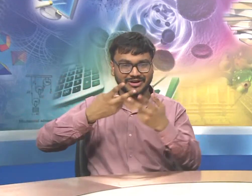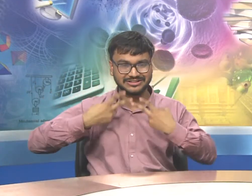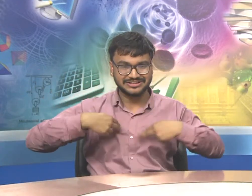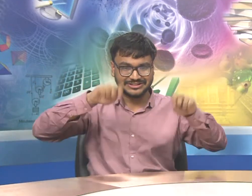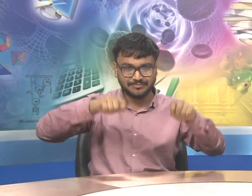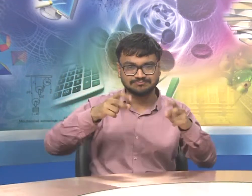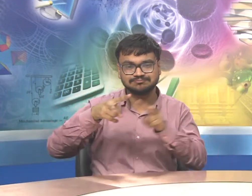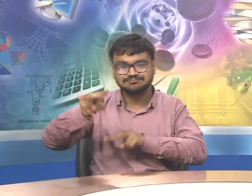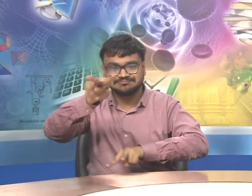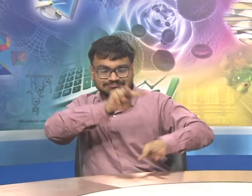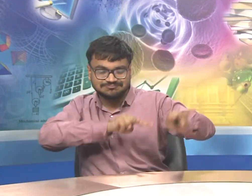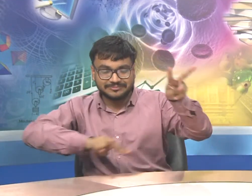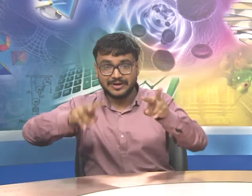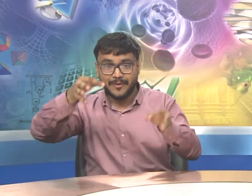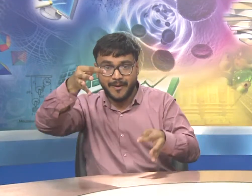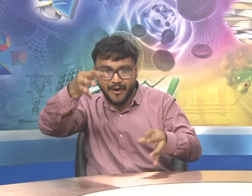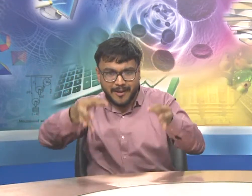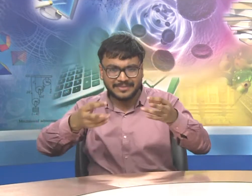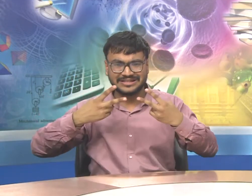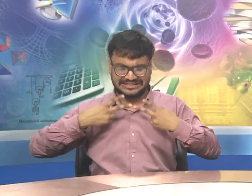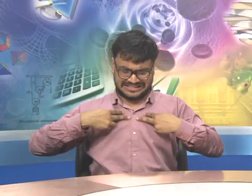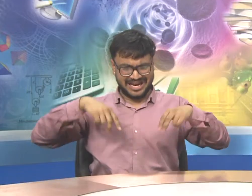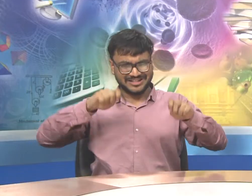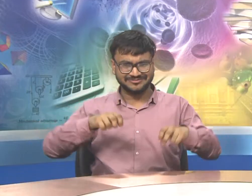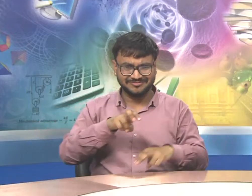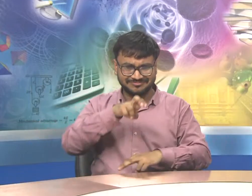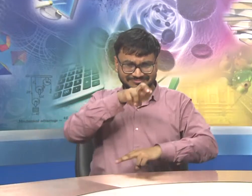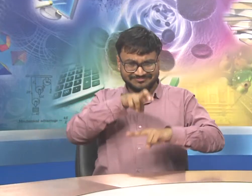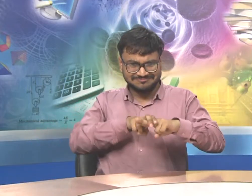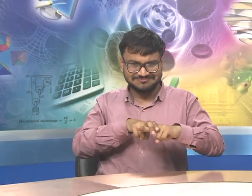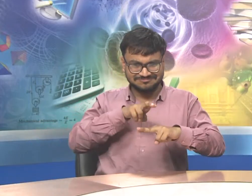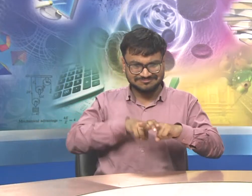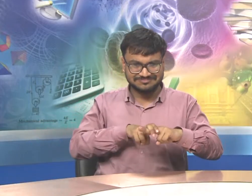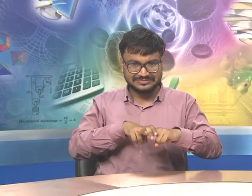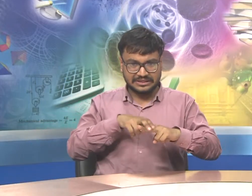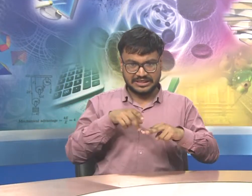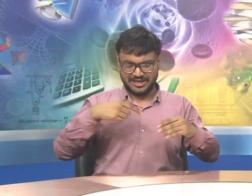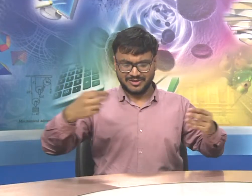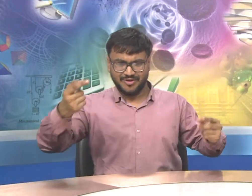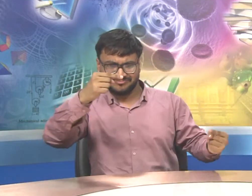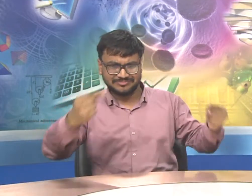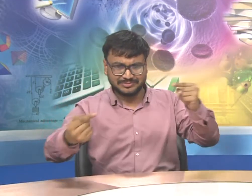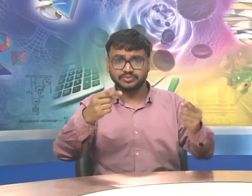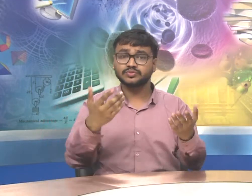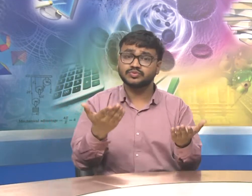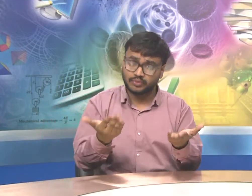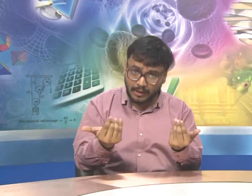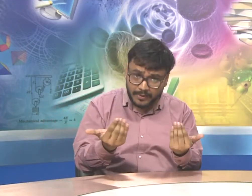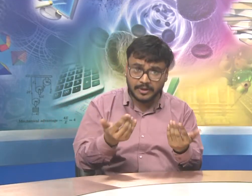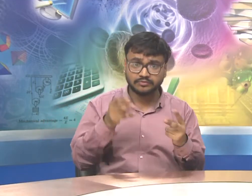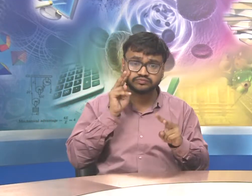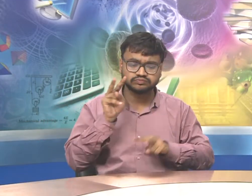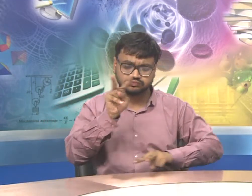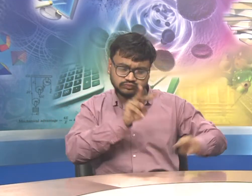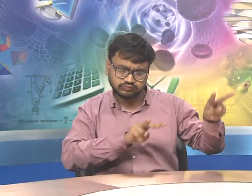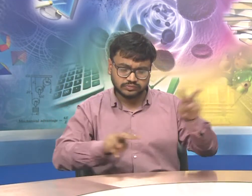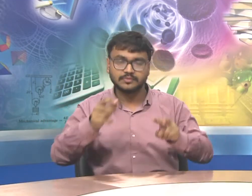ordered the release of many detainees without trial on the ground of